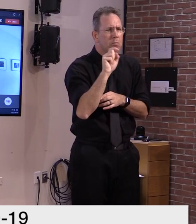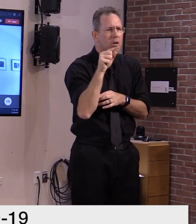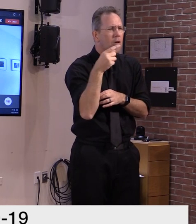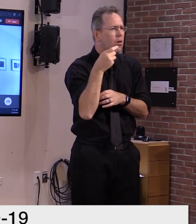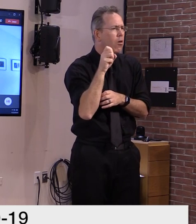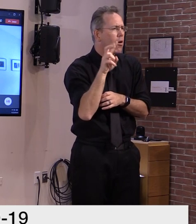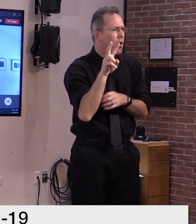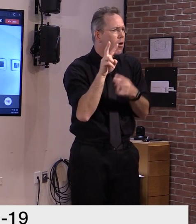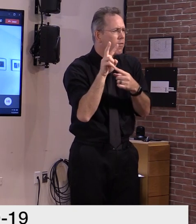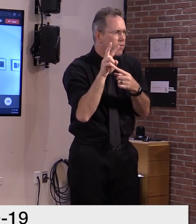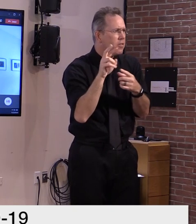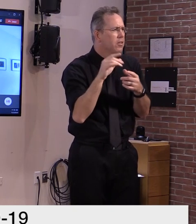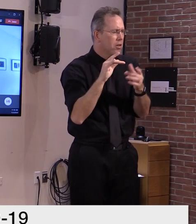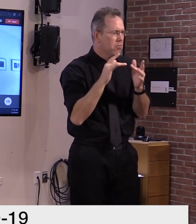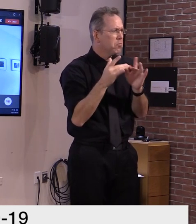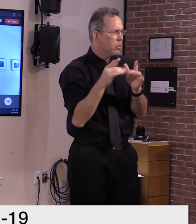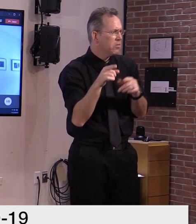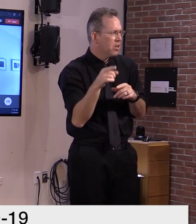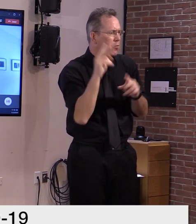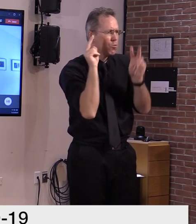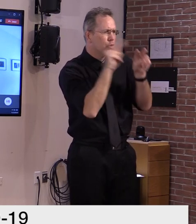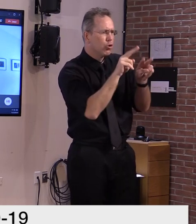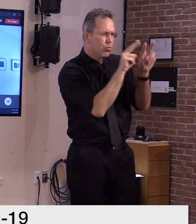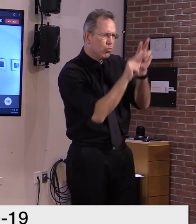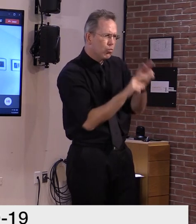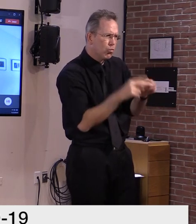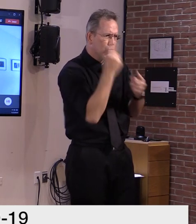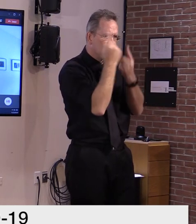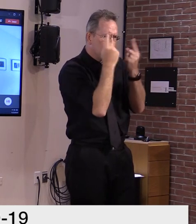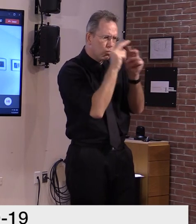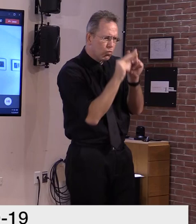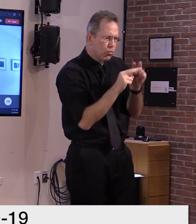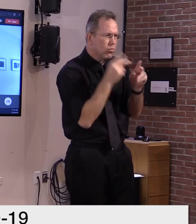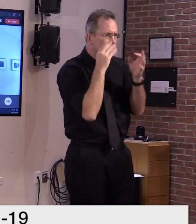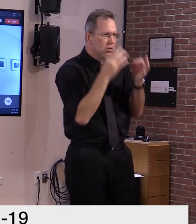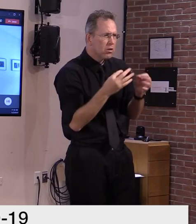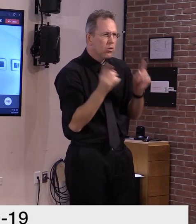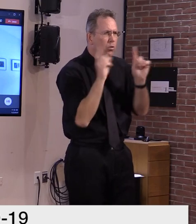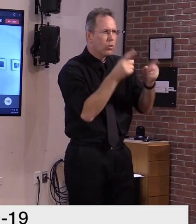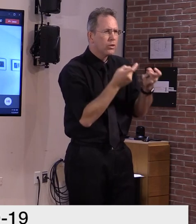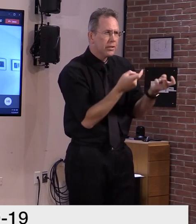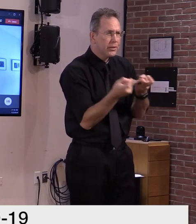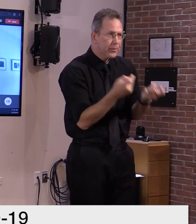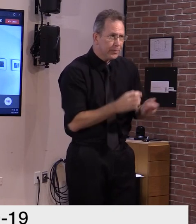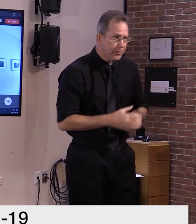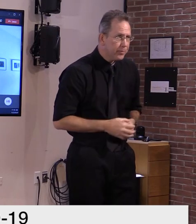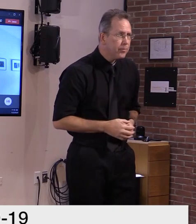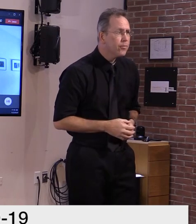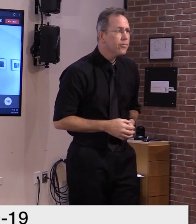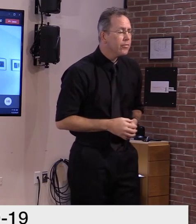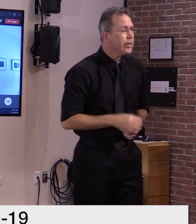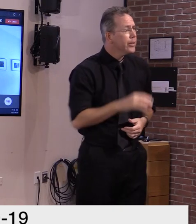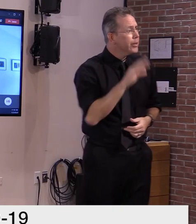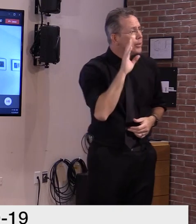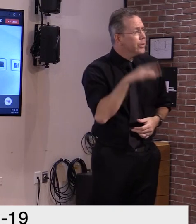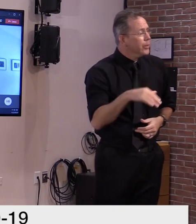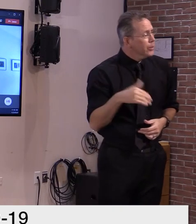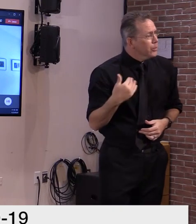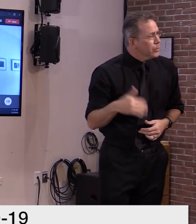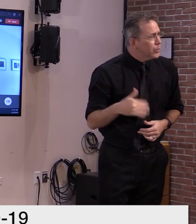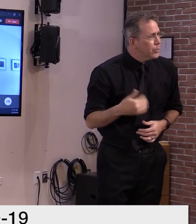vermontvacation.com also. I need to be clear that this is going to take a lot of preparation and adaptation by both the